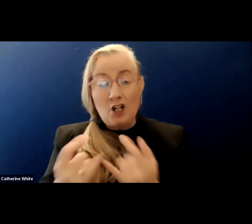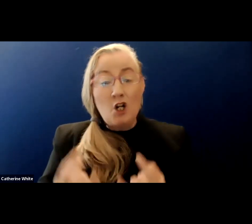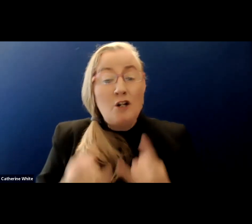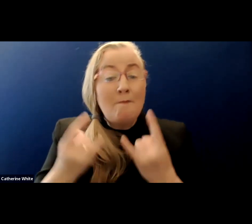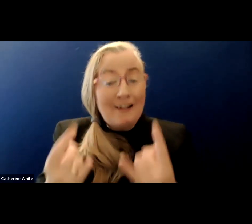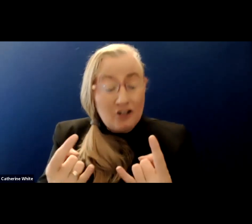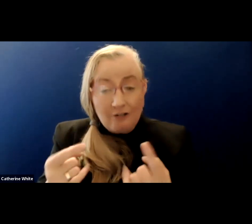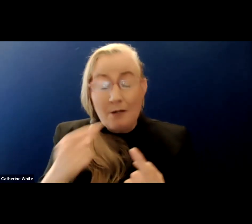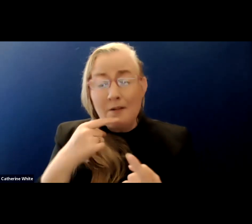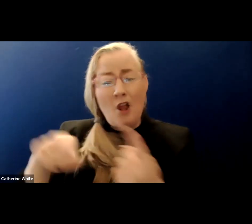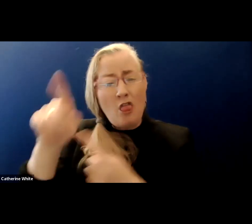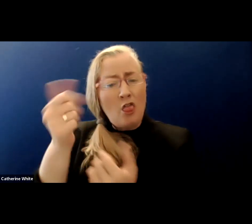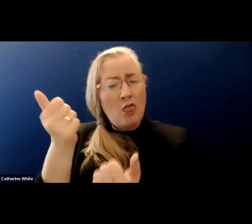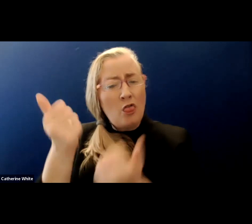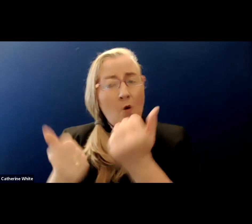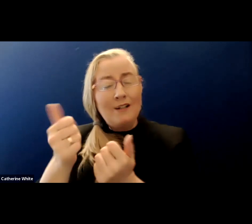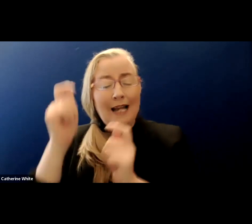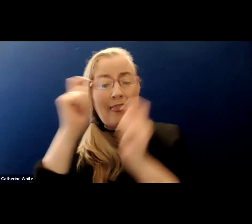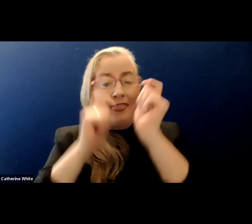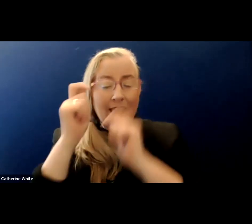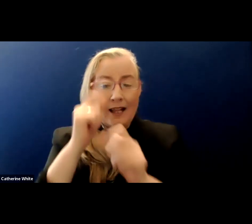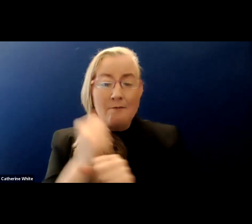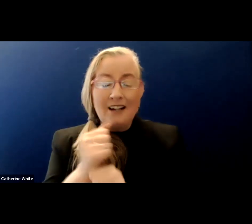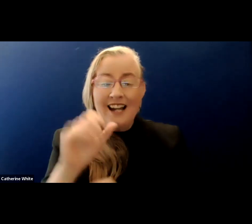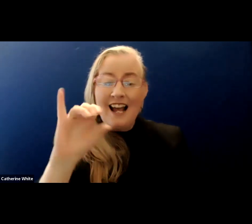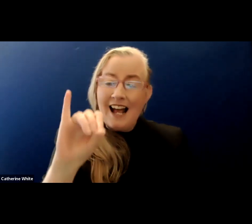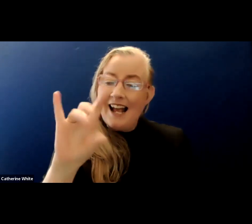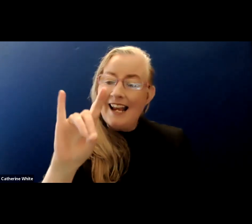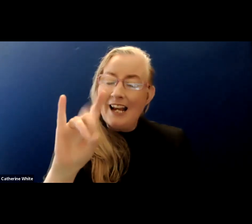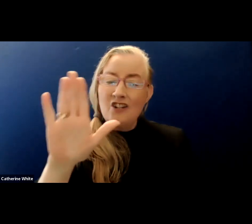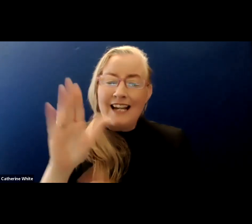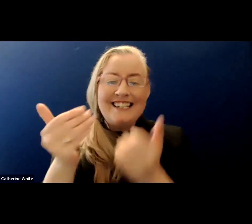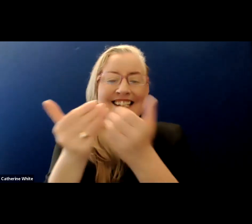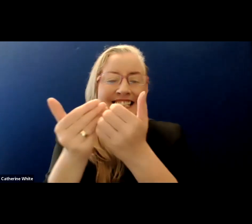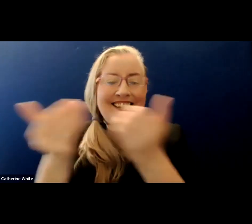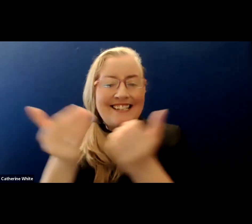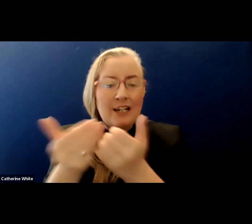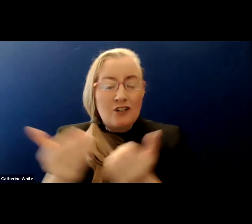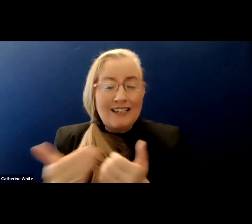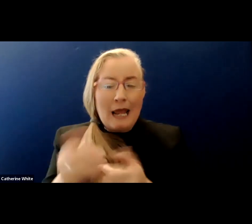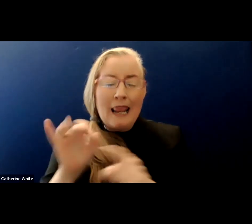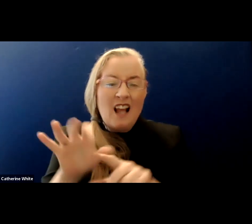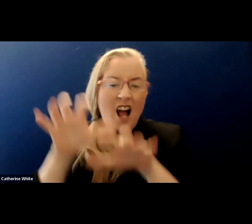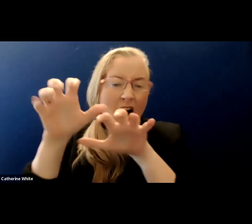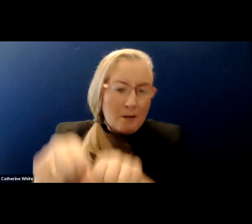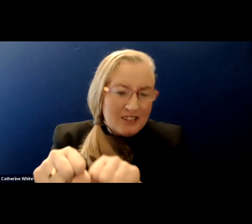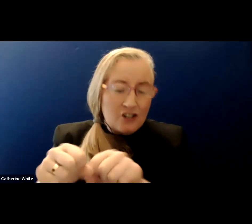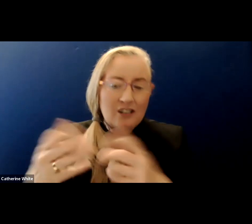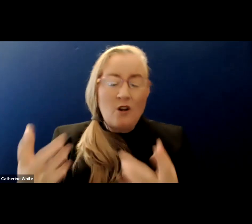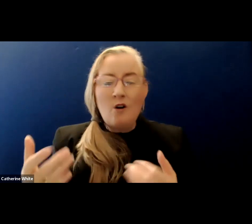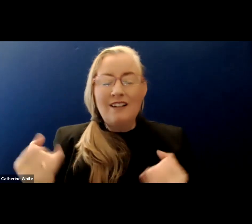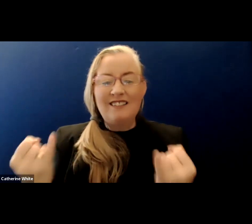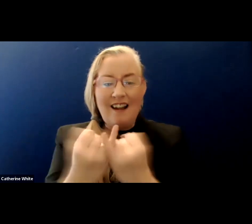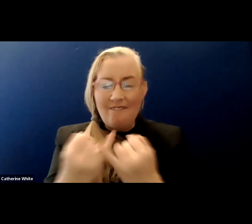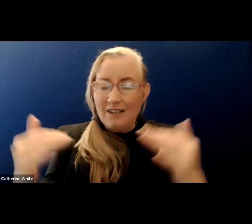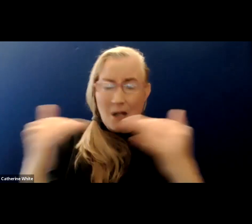the court thinks about IHL's distinctions between situations of occupation or conduct of hostilities, but